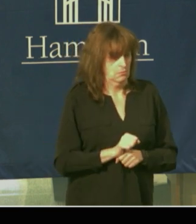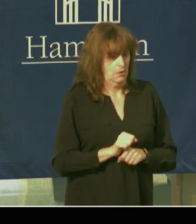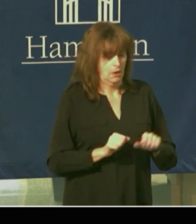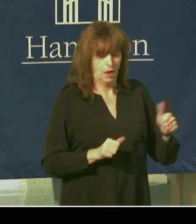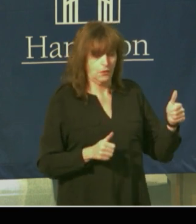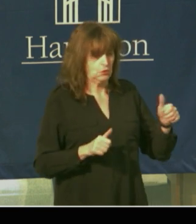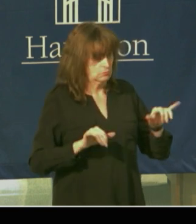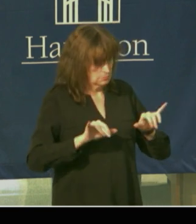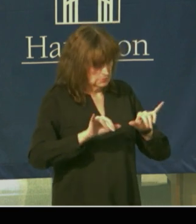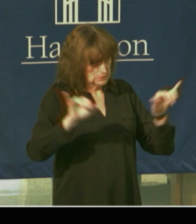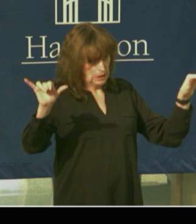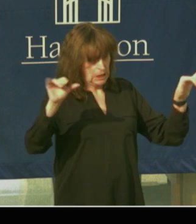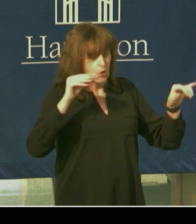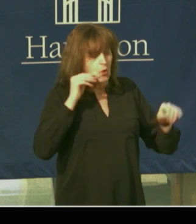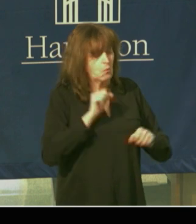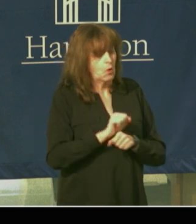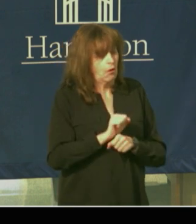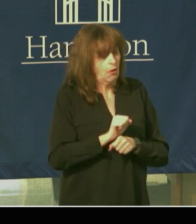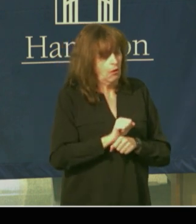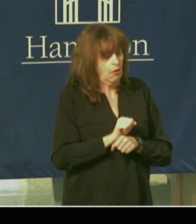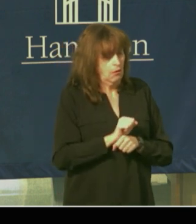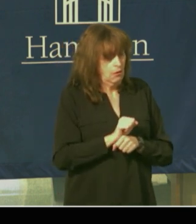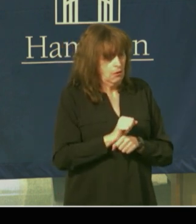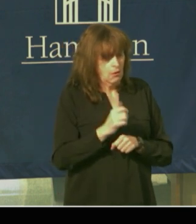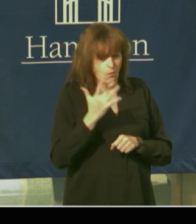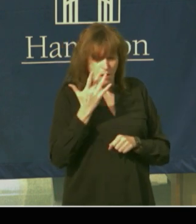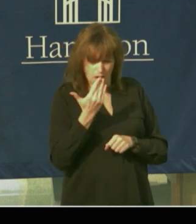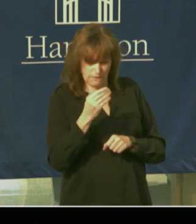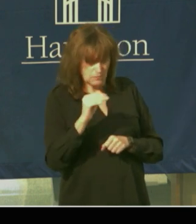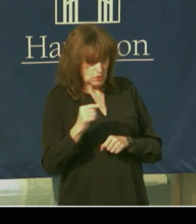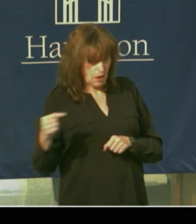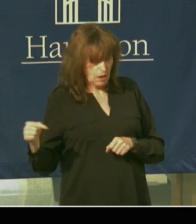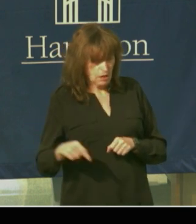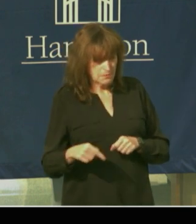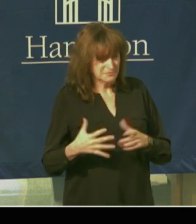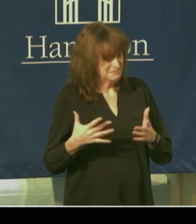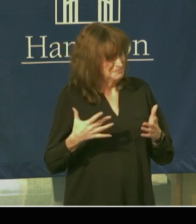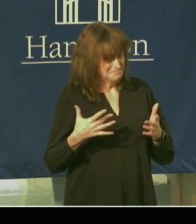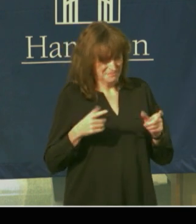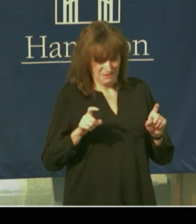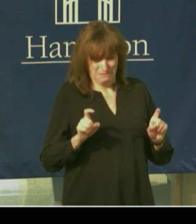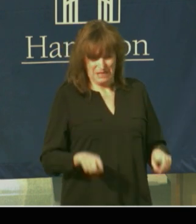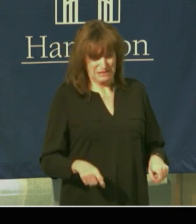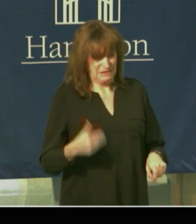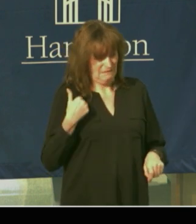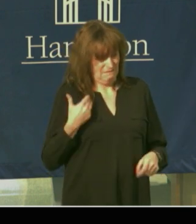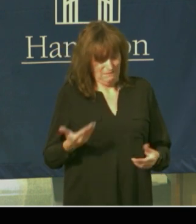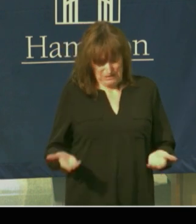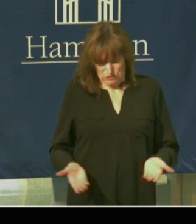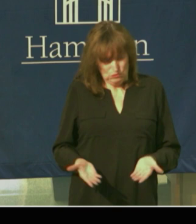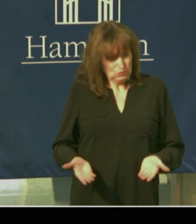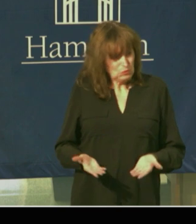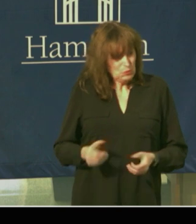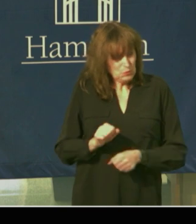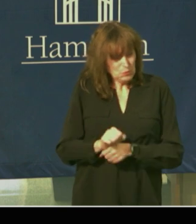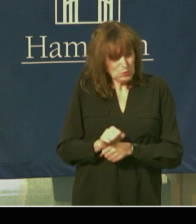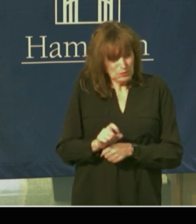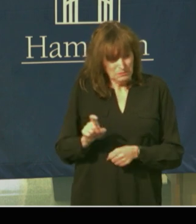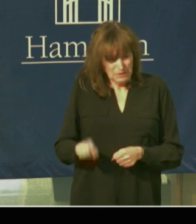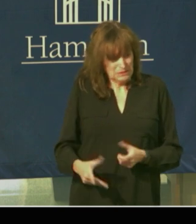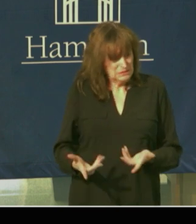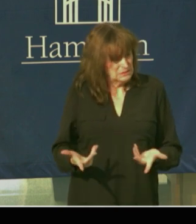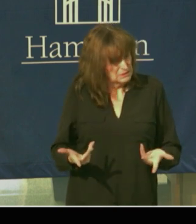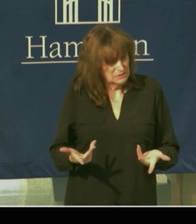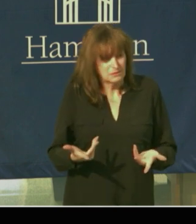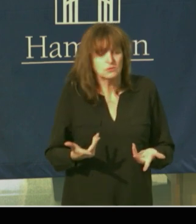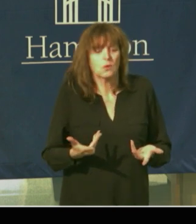certain activities, and it's really hard for them to do that at home. So the vast majority of our workforce is at home, working from home. And that's the